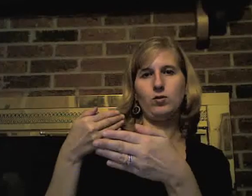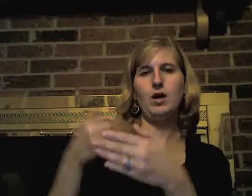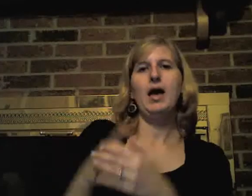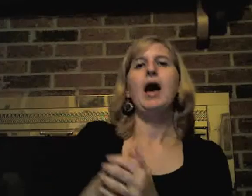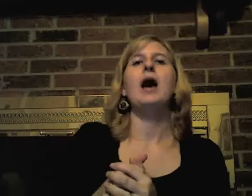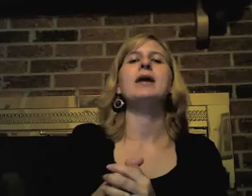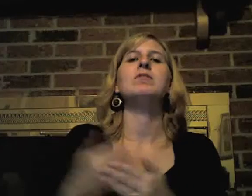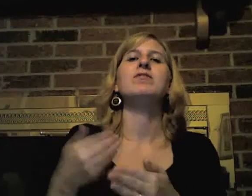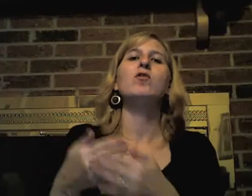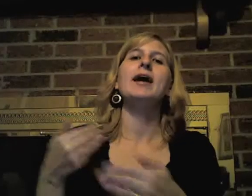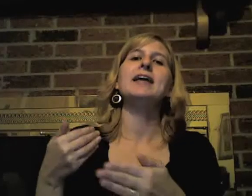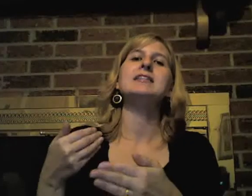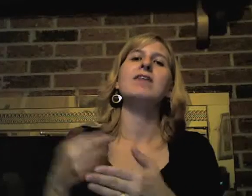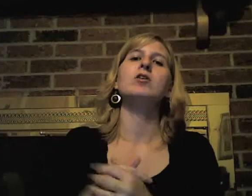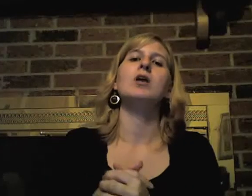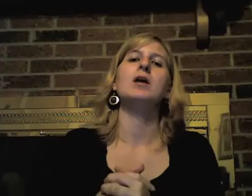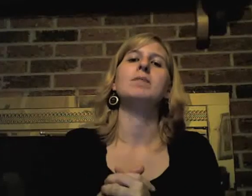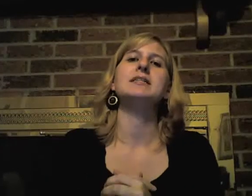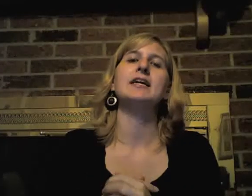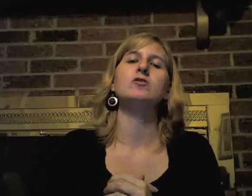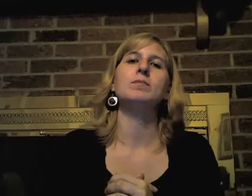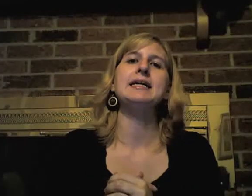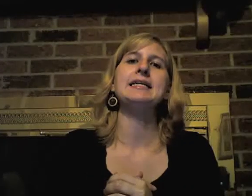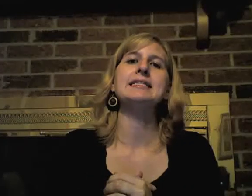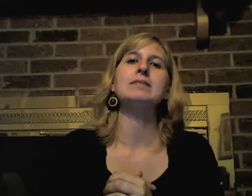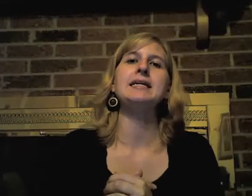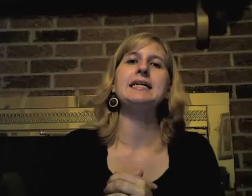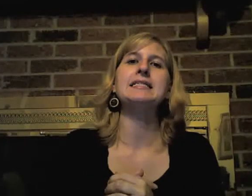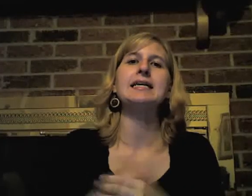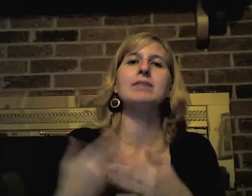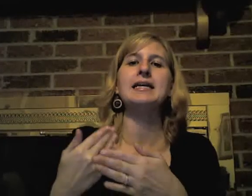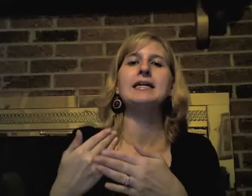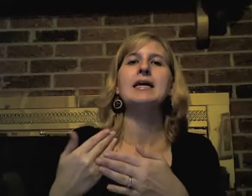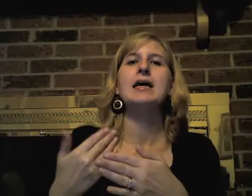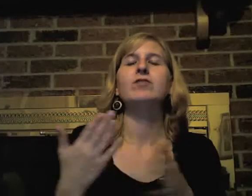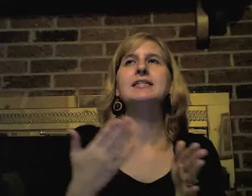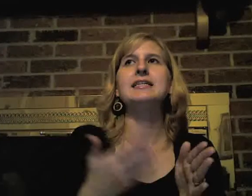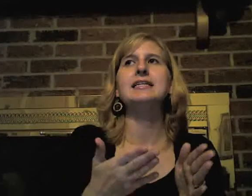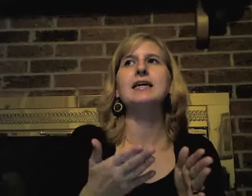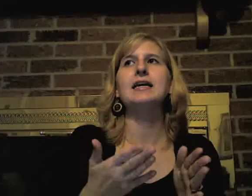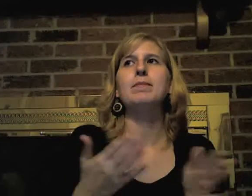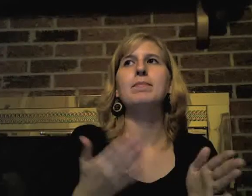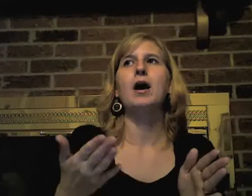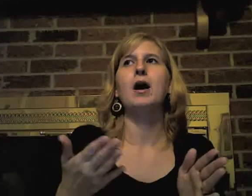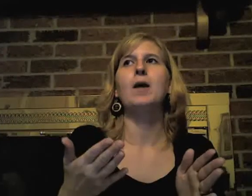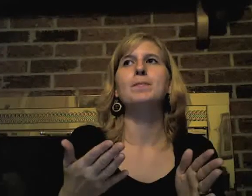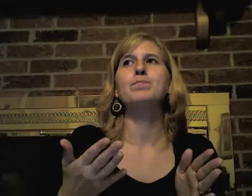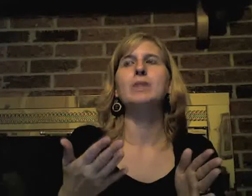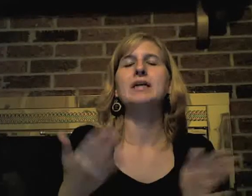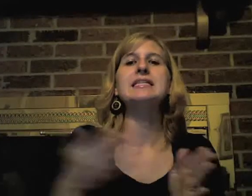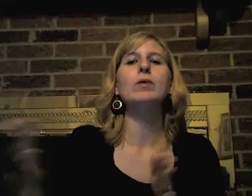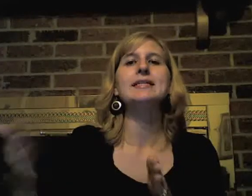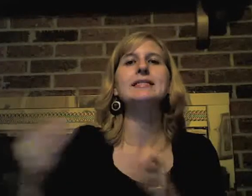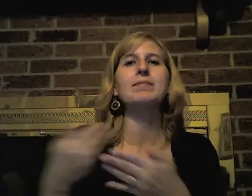Now, before has several contextual meanings. It can mean, for instance, in a sequence, something that happens